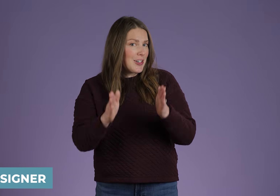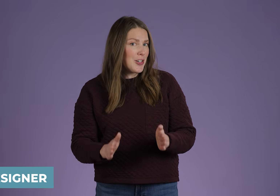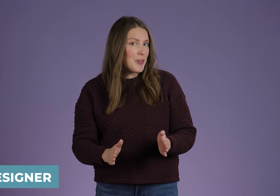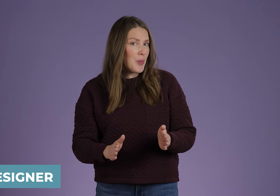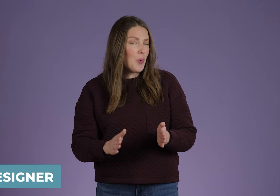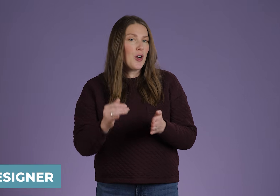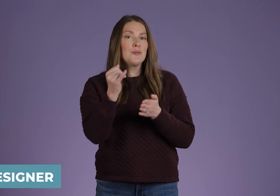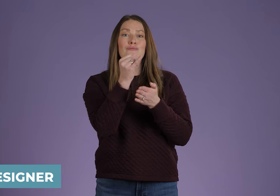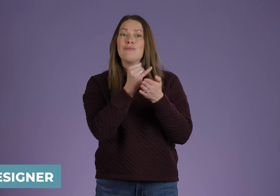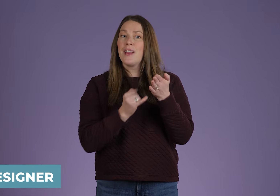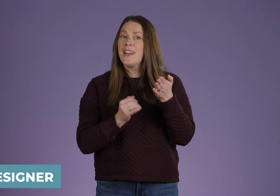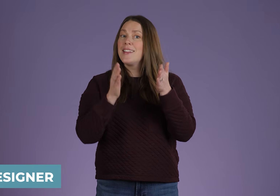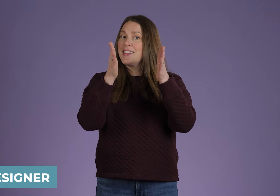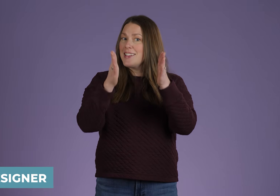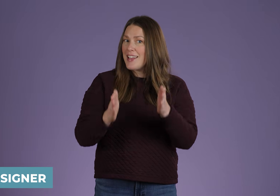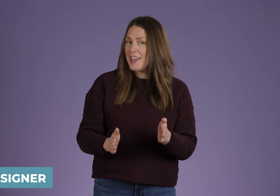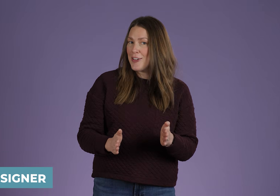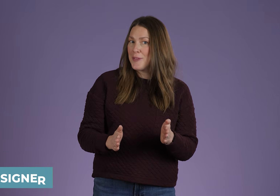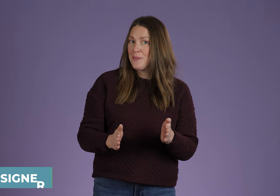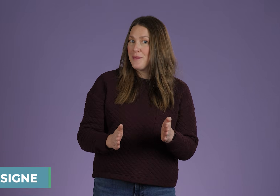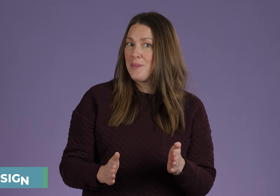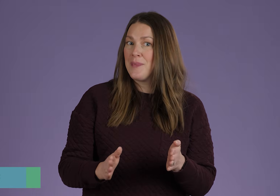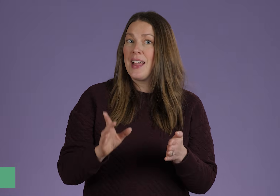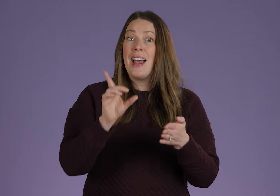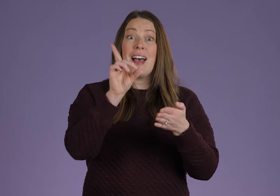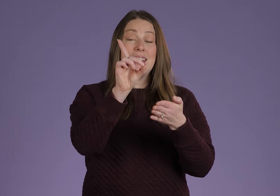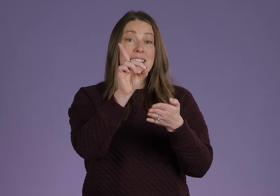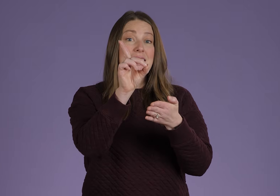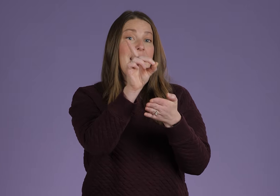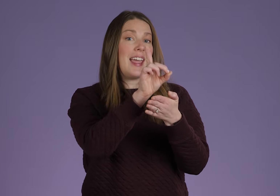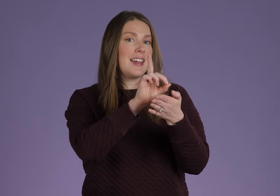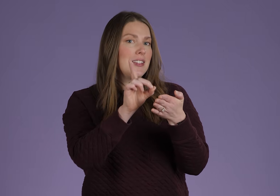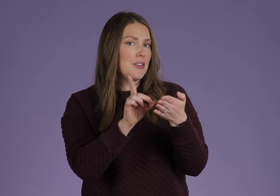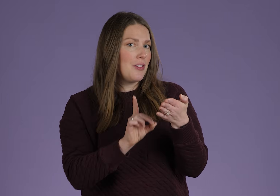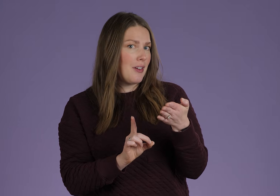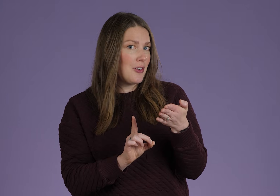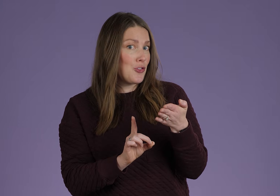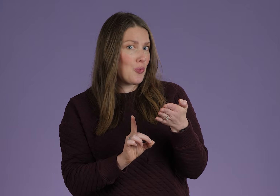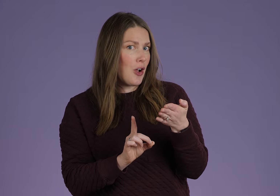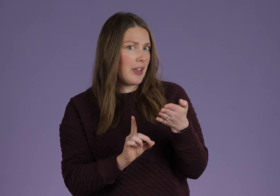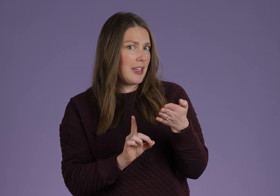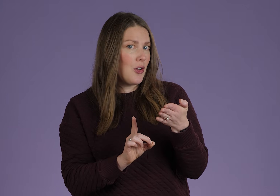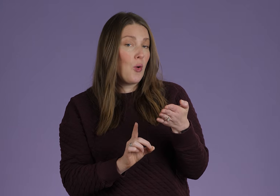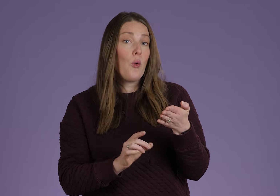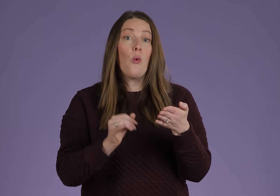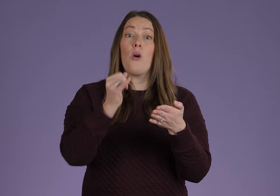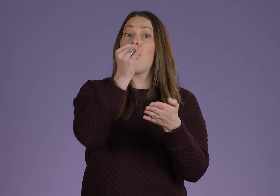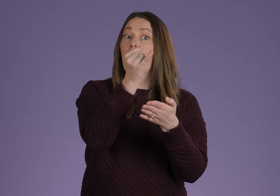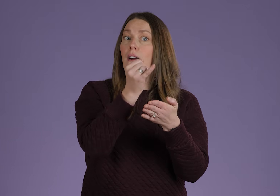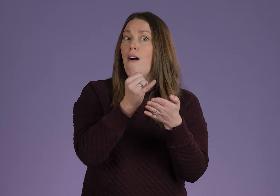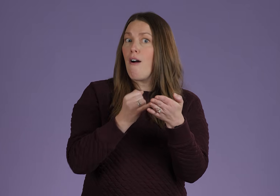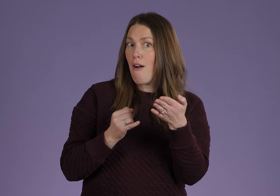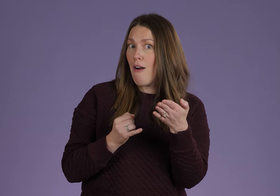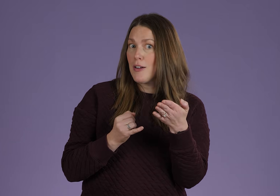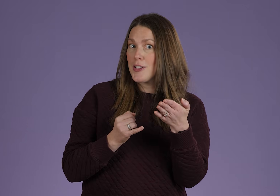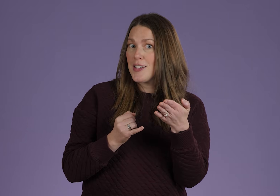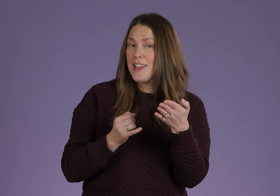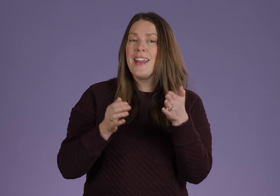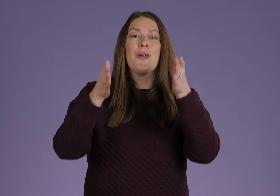Designer or designer. A D hand, drawing, or art